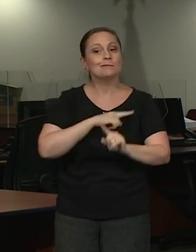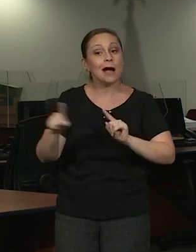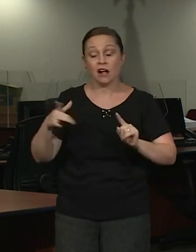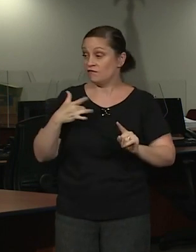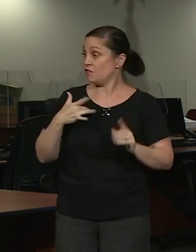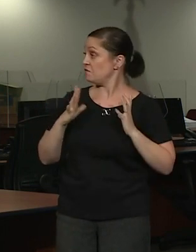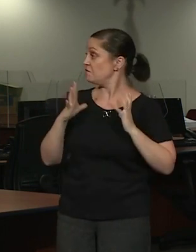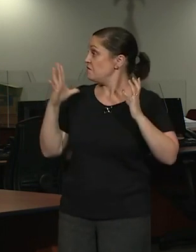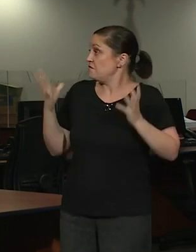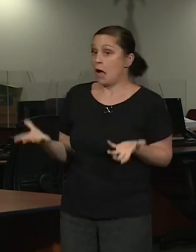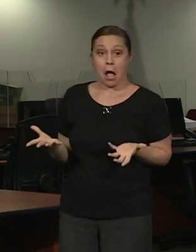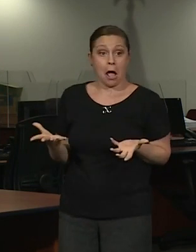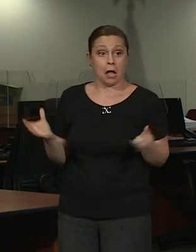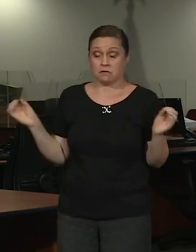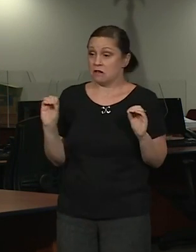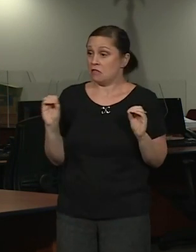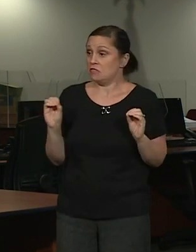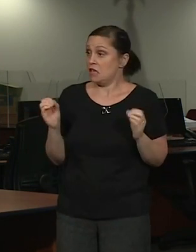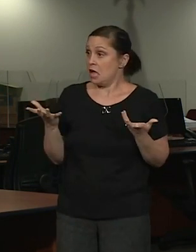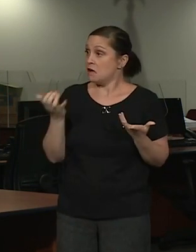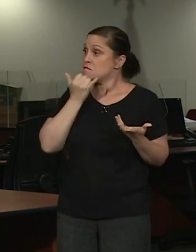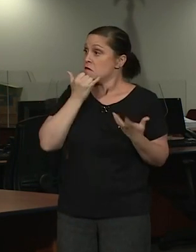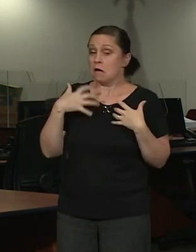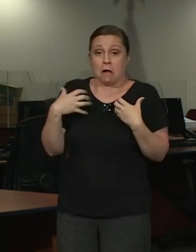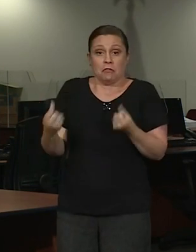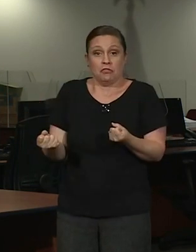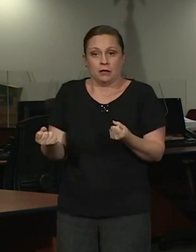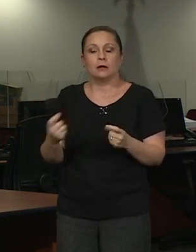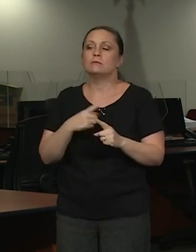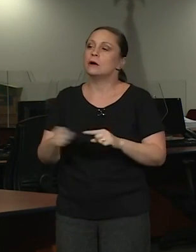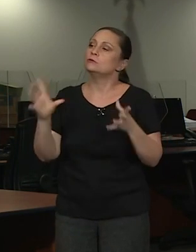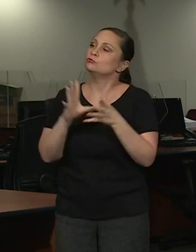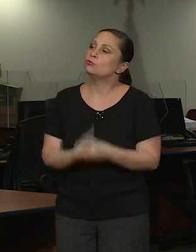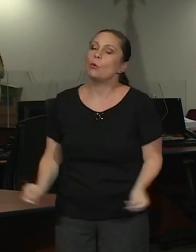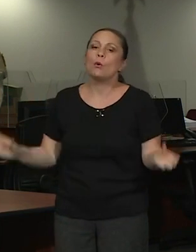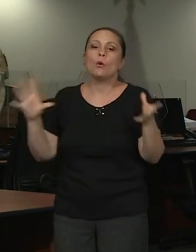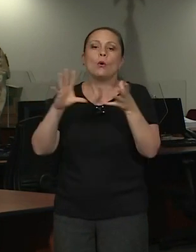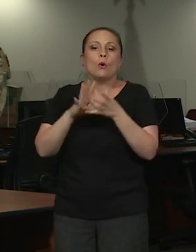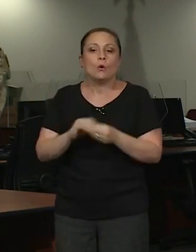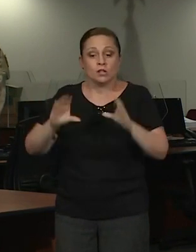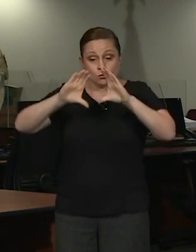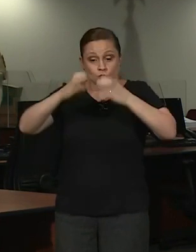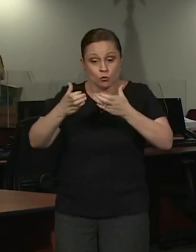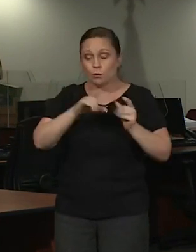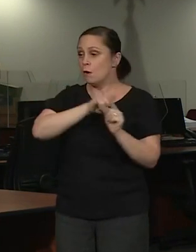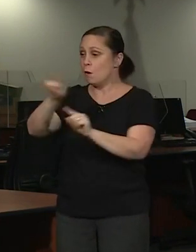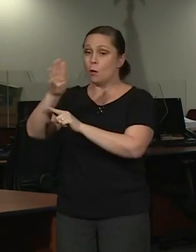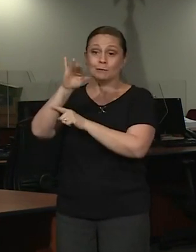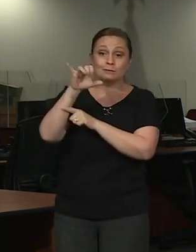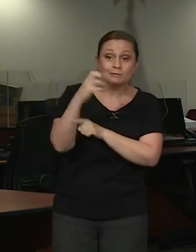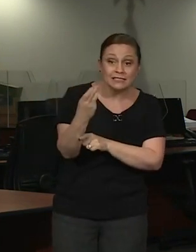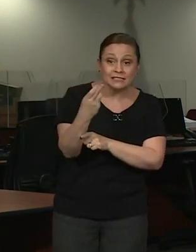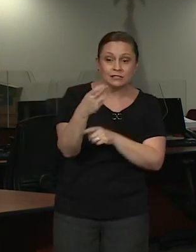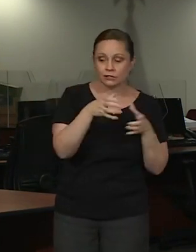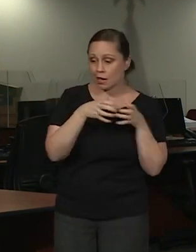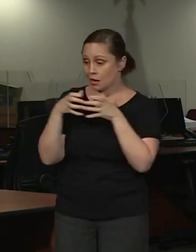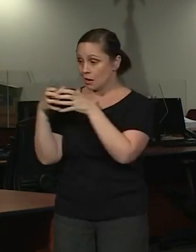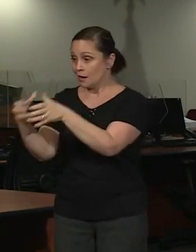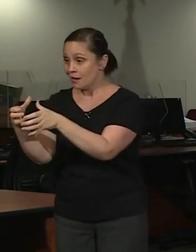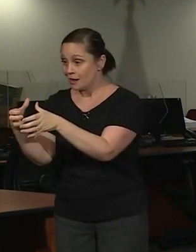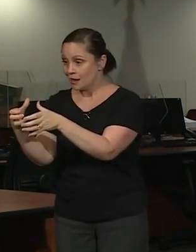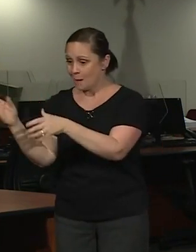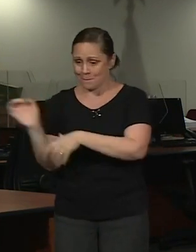symptoms. And we're hearing stories of groups coming back from the beach where just about everybody that was in the